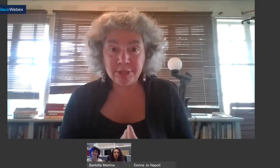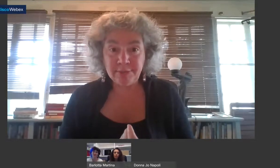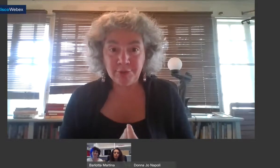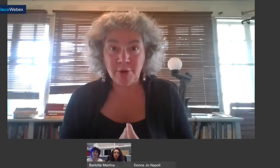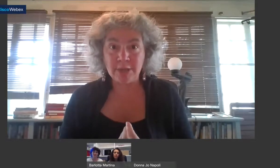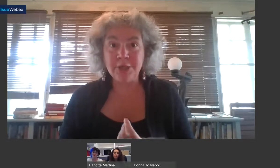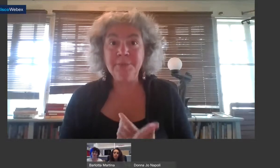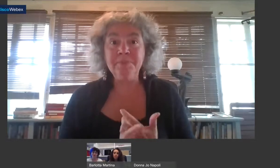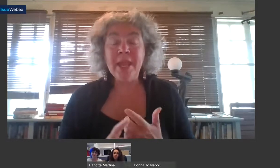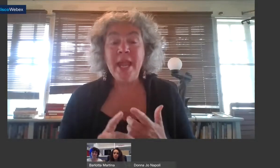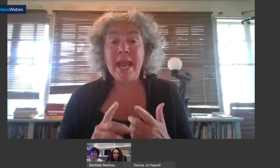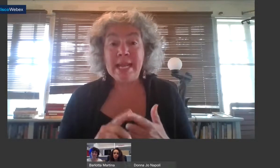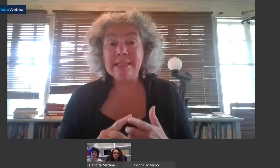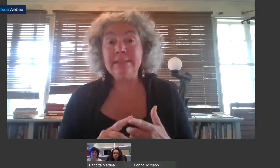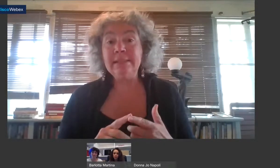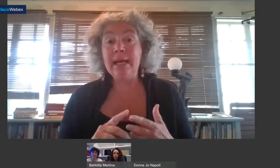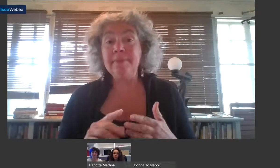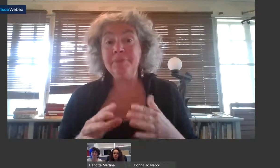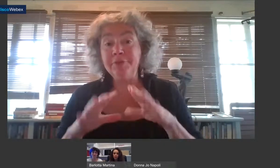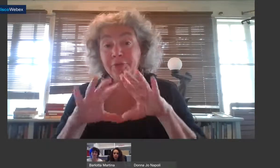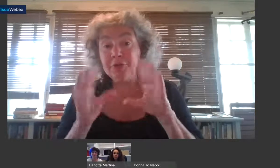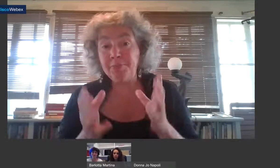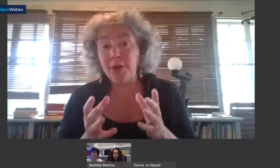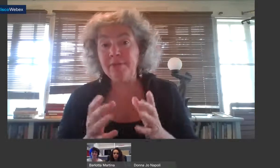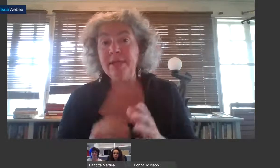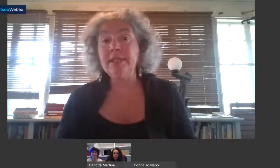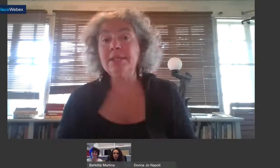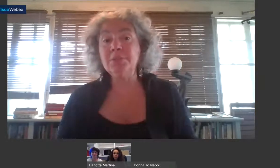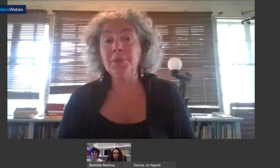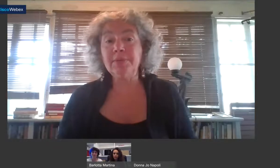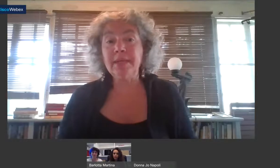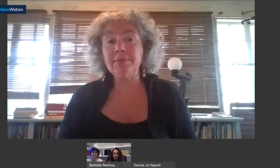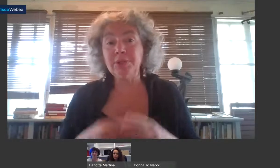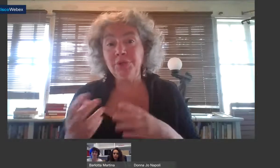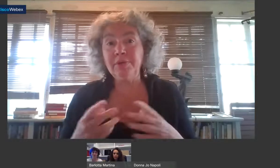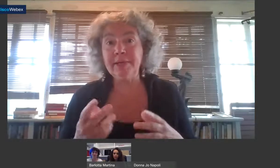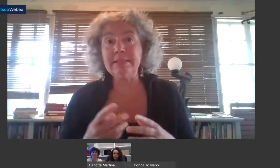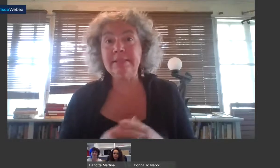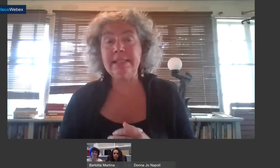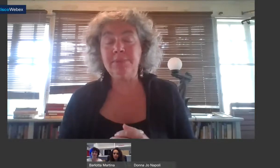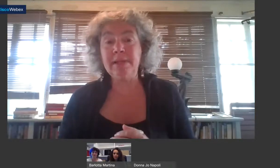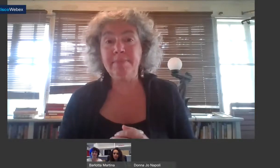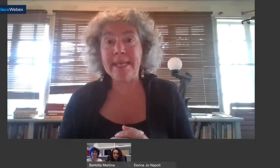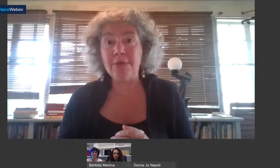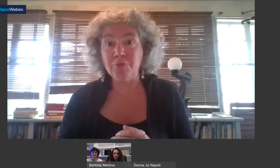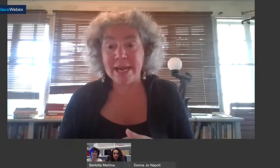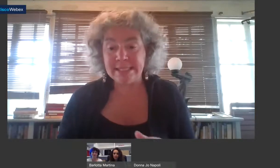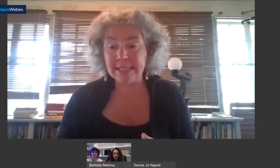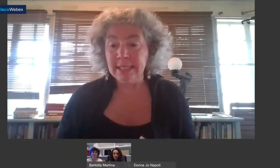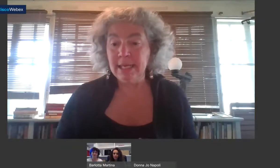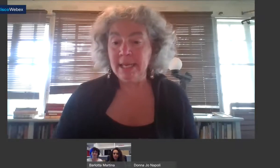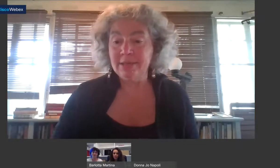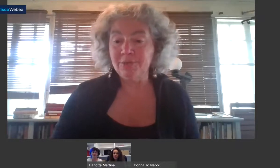of Toronto. And the first part of it is work that the two of us did with Becky Wright as